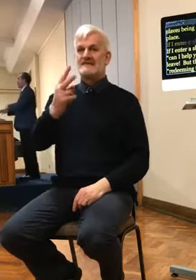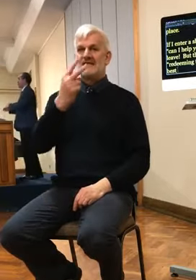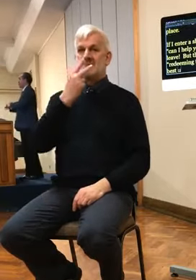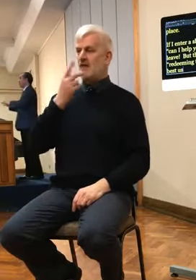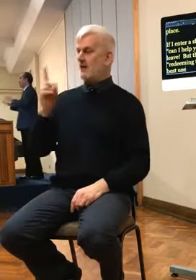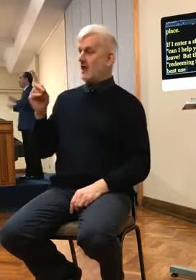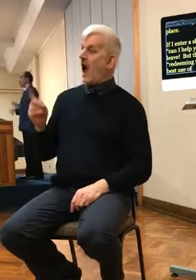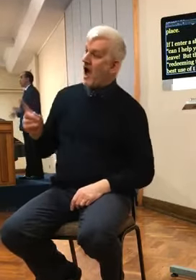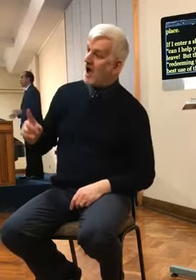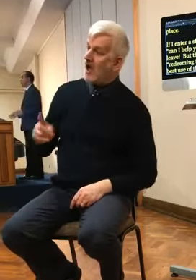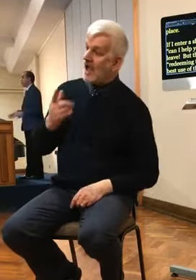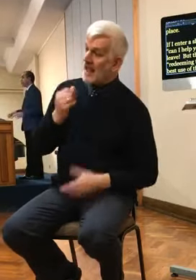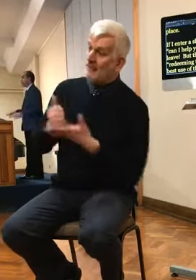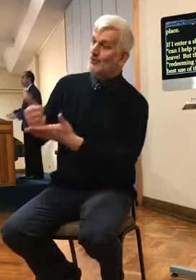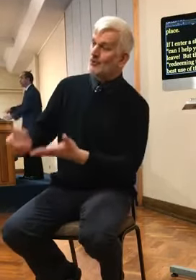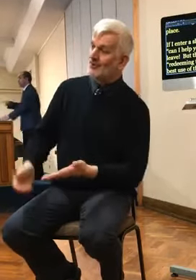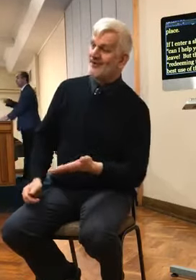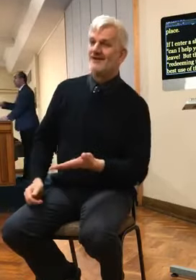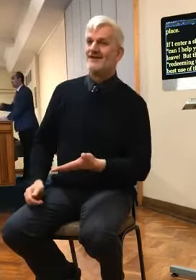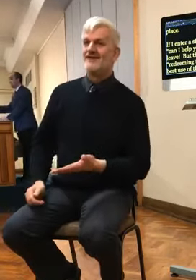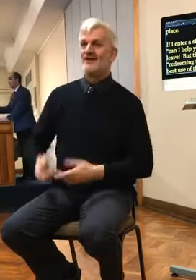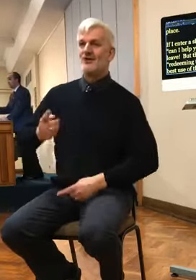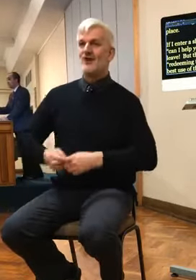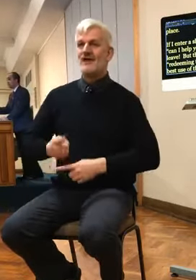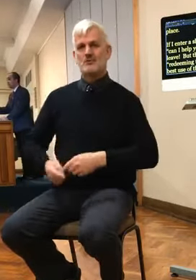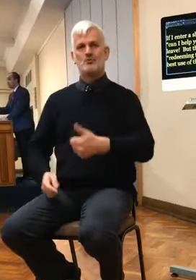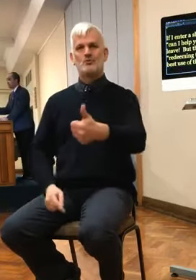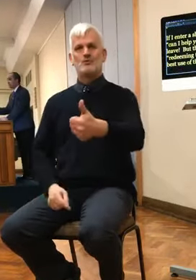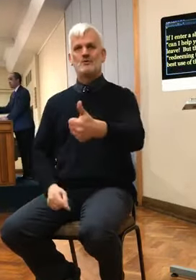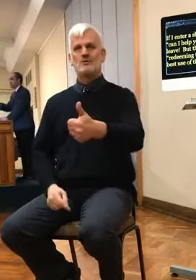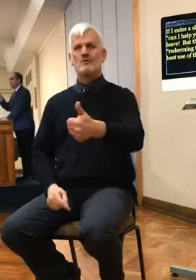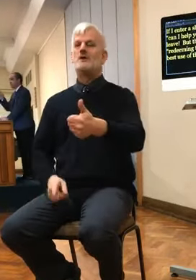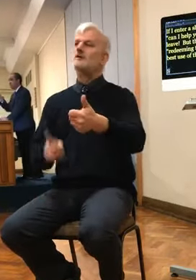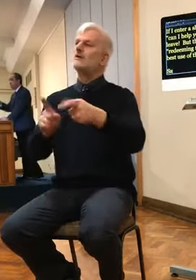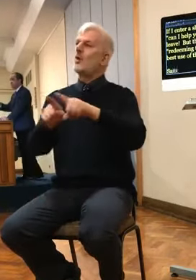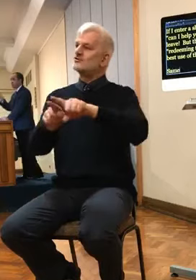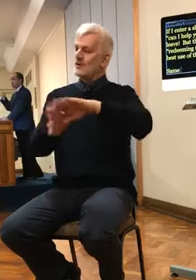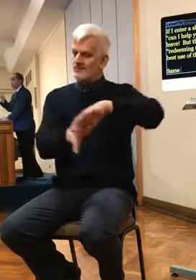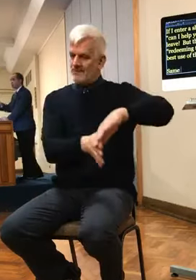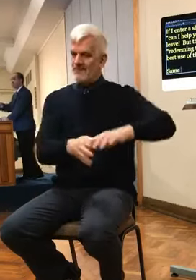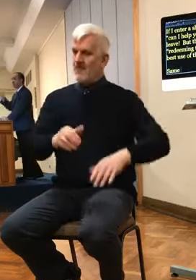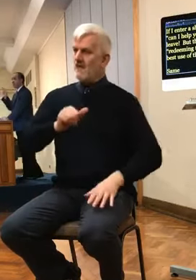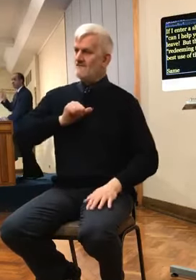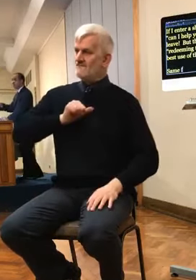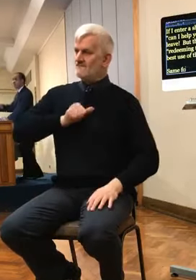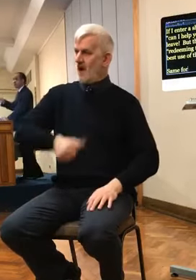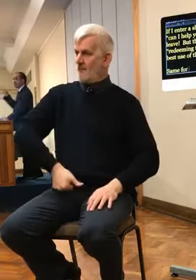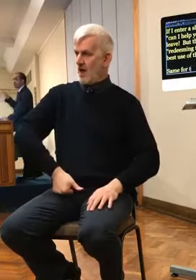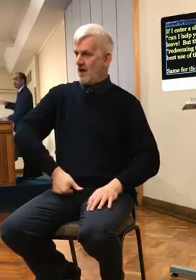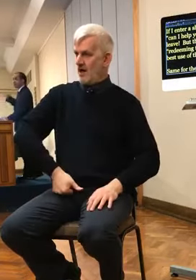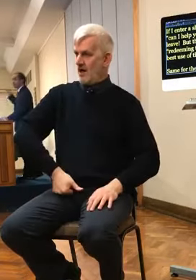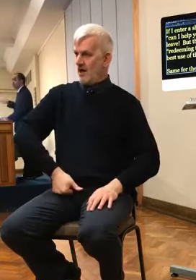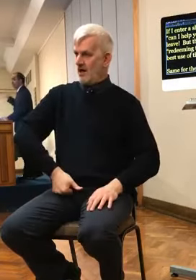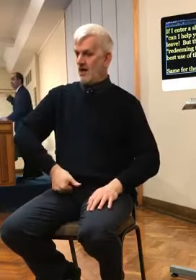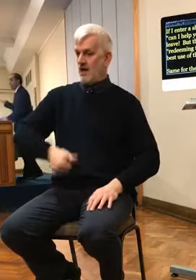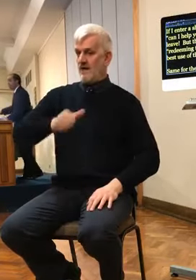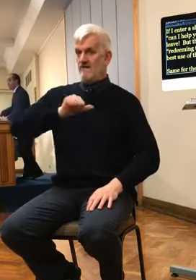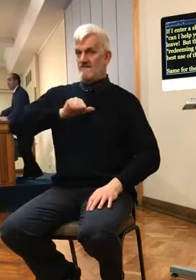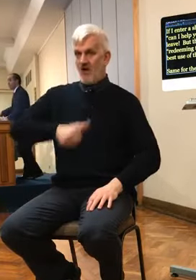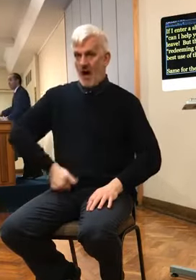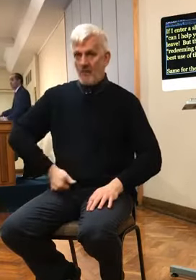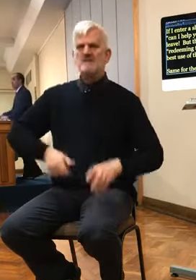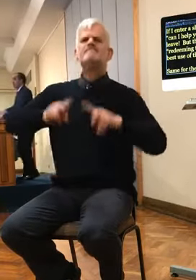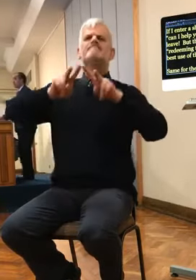And I know nothing about farming, but the same idea comes there. The farmer must know exactly when to sow his